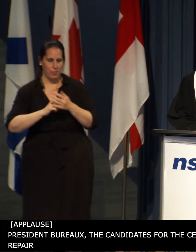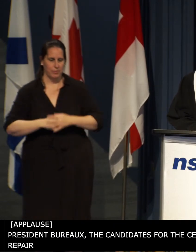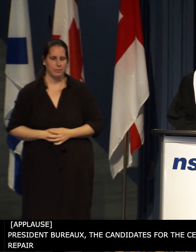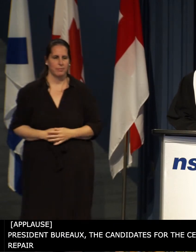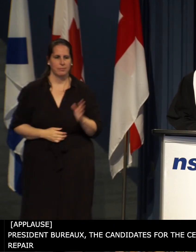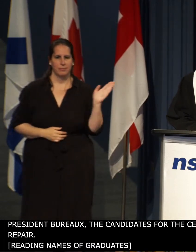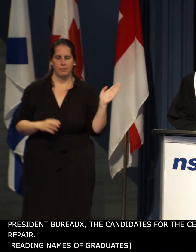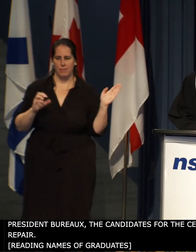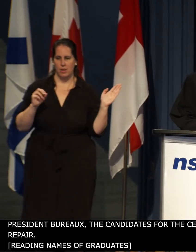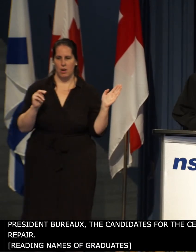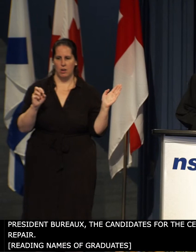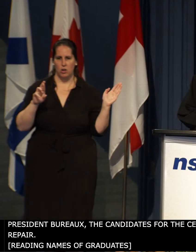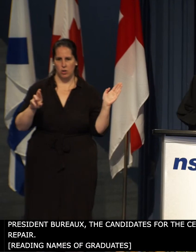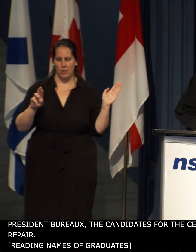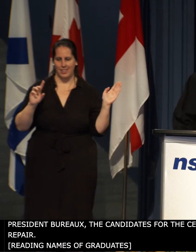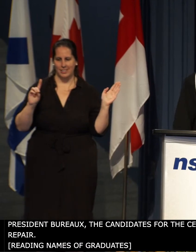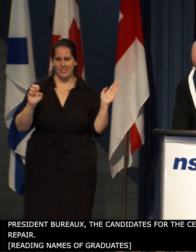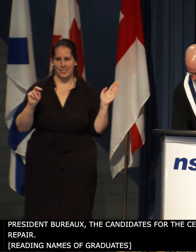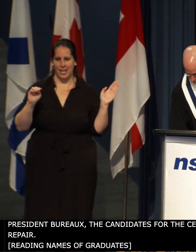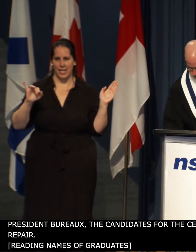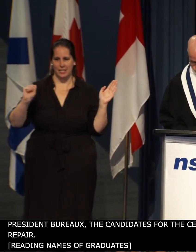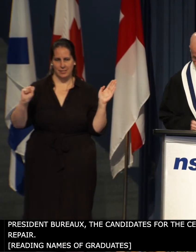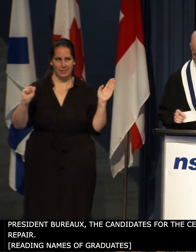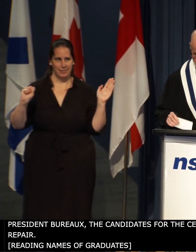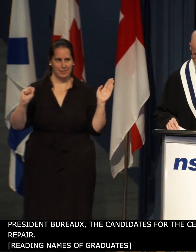Connor Dennis.